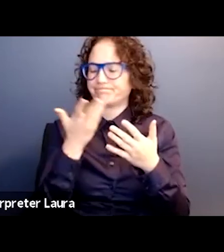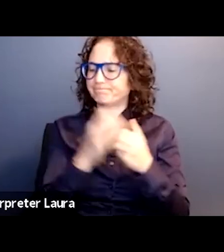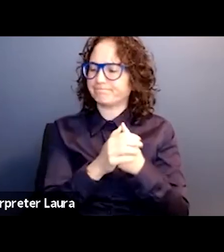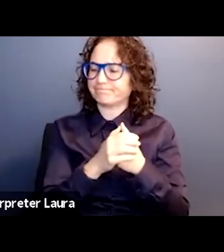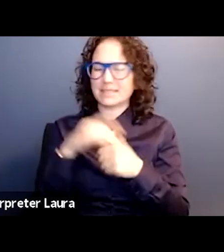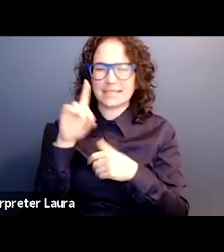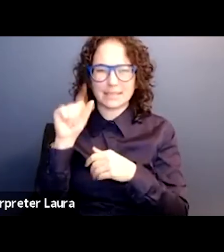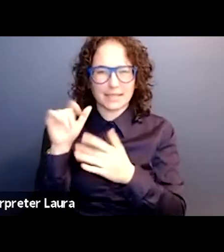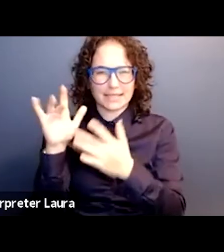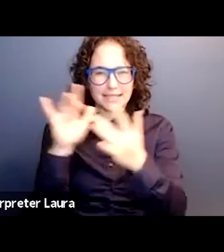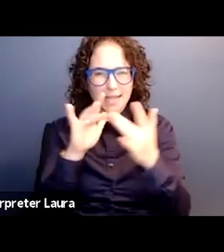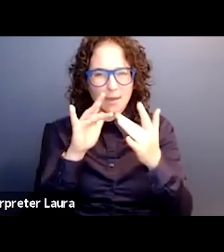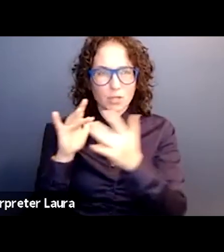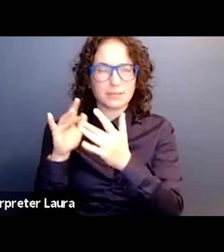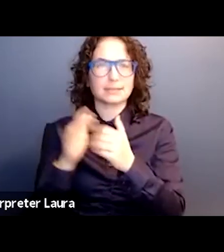disability networks and